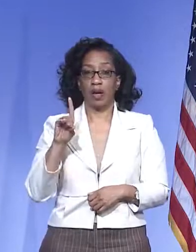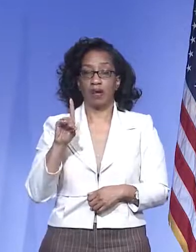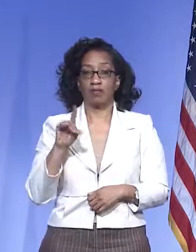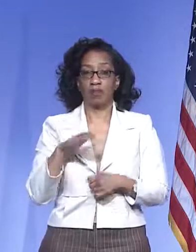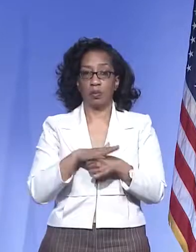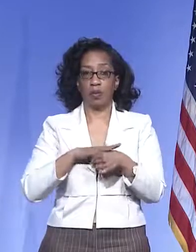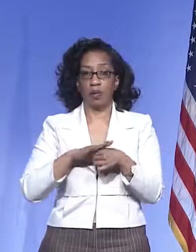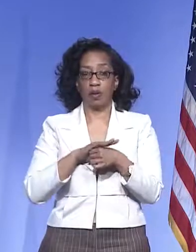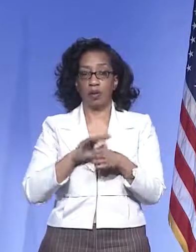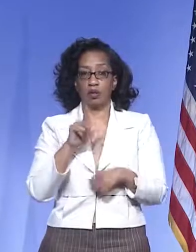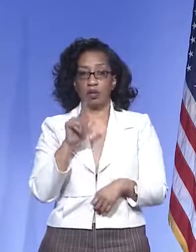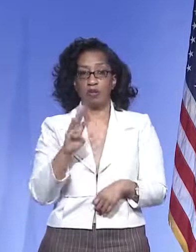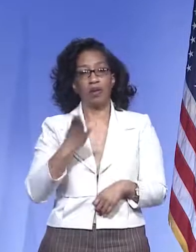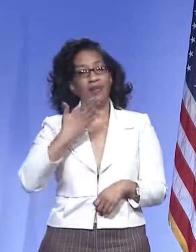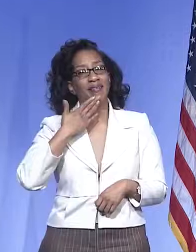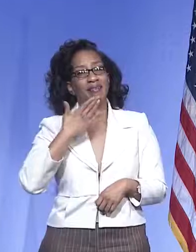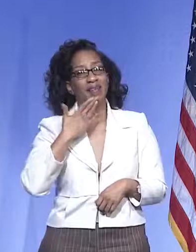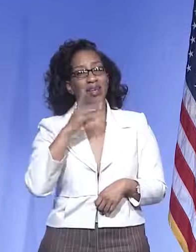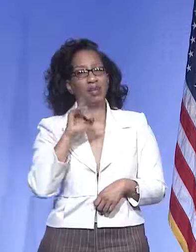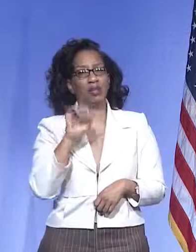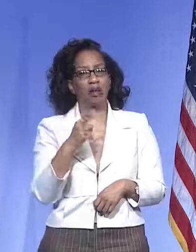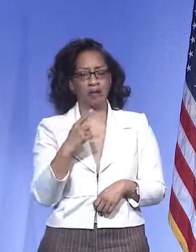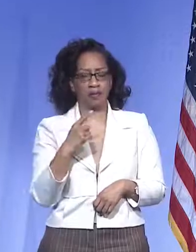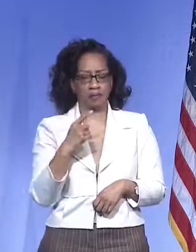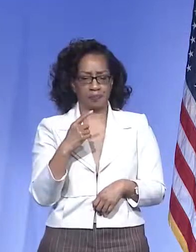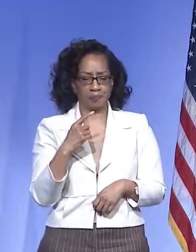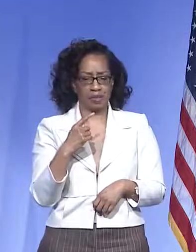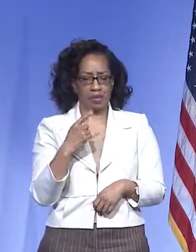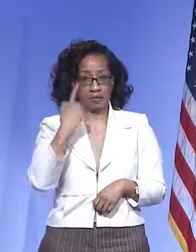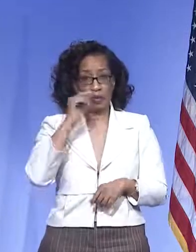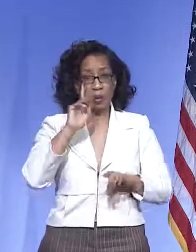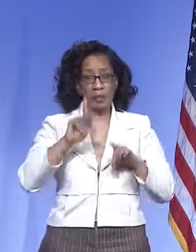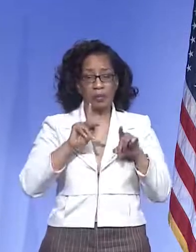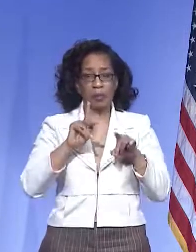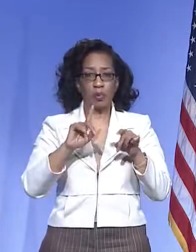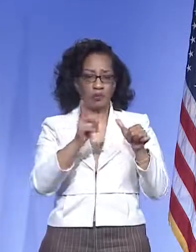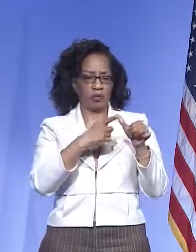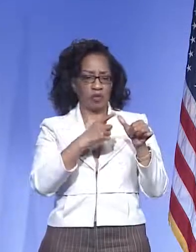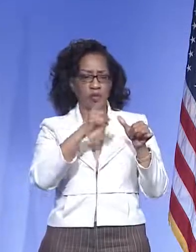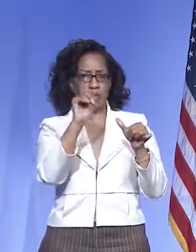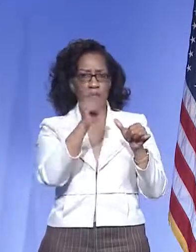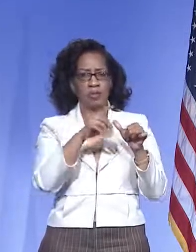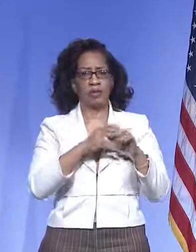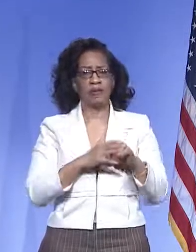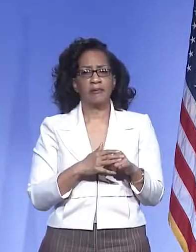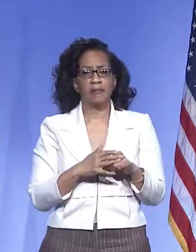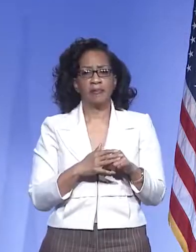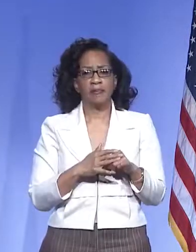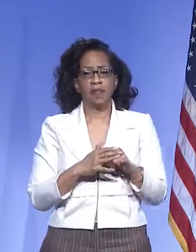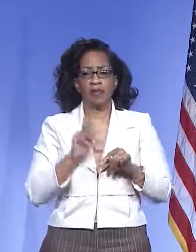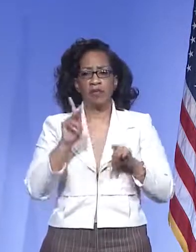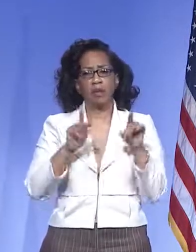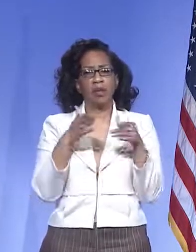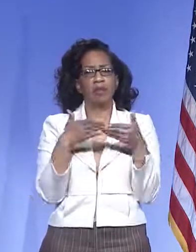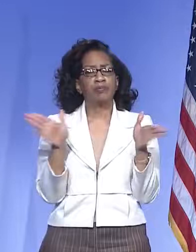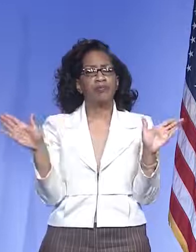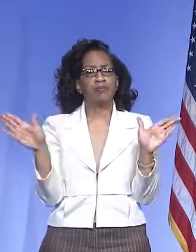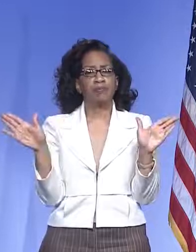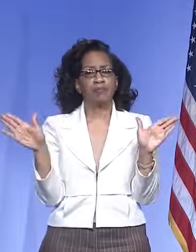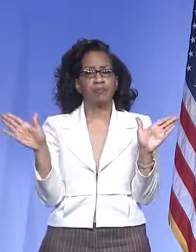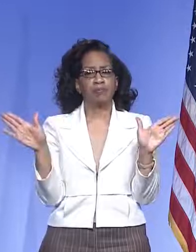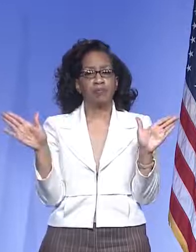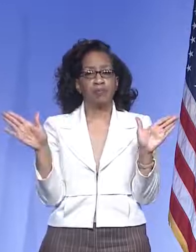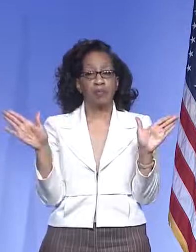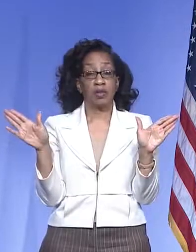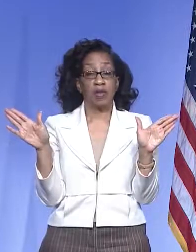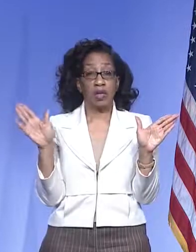Thanks. Good afternoon, Doug. Thanks for the update as always. Just for people out there, my first question is, what's the message to the public? Obviously, there's going to be a